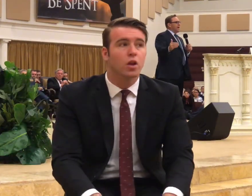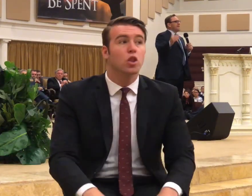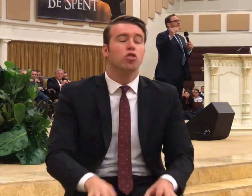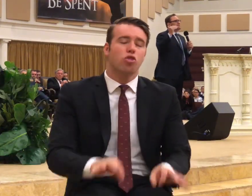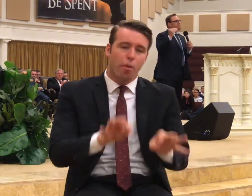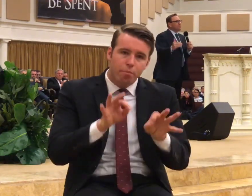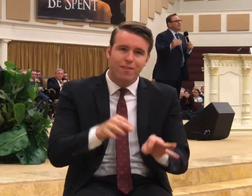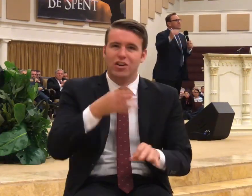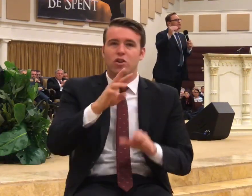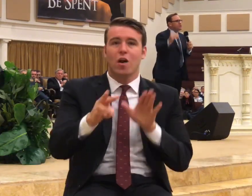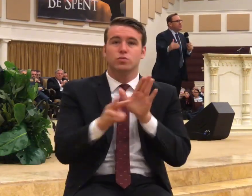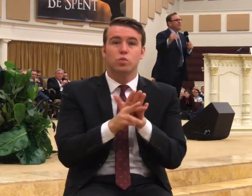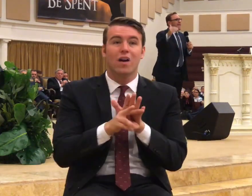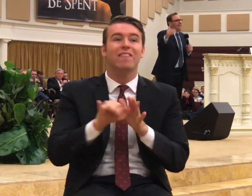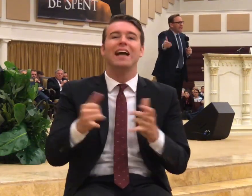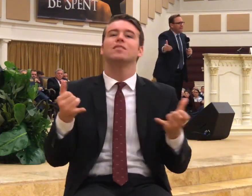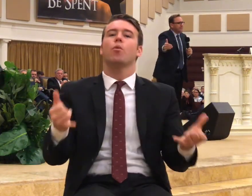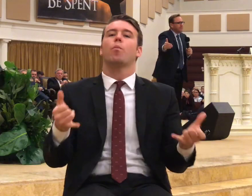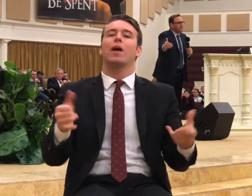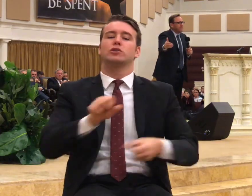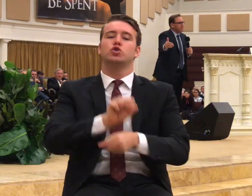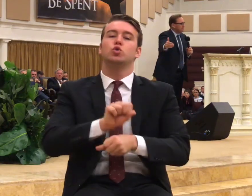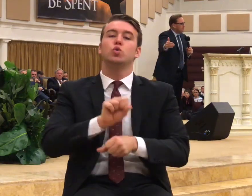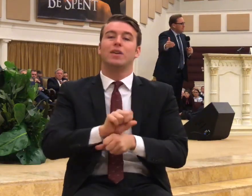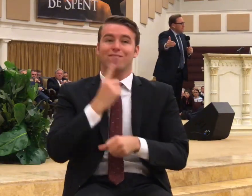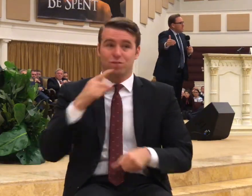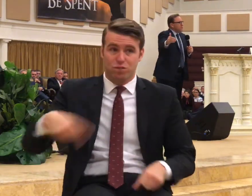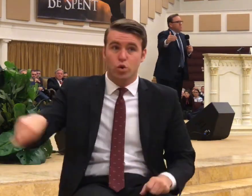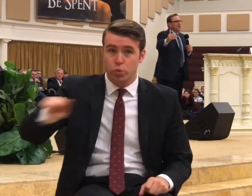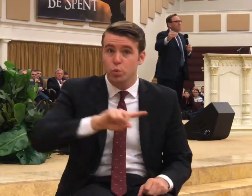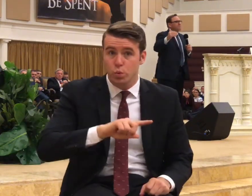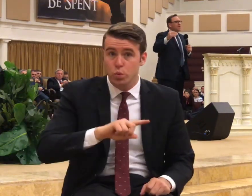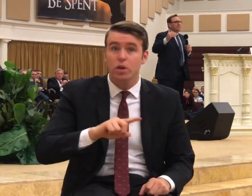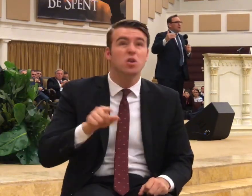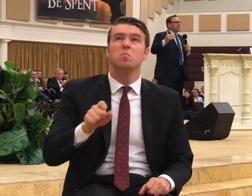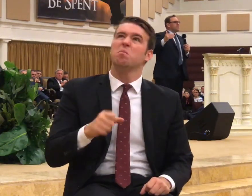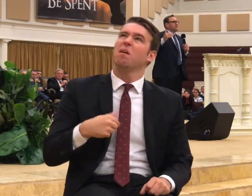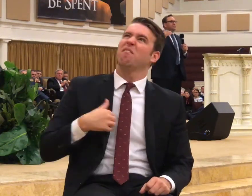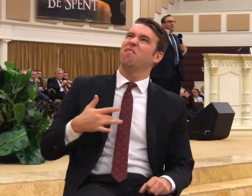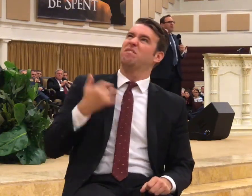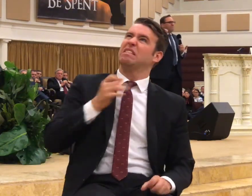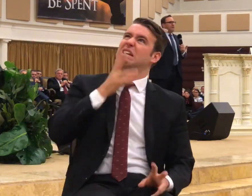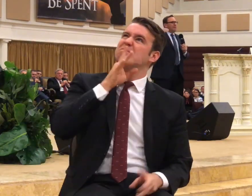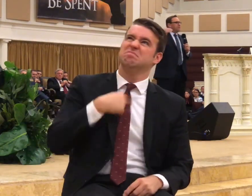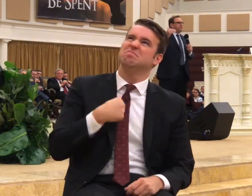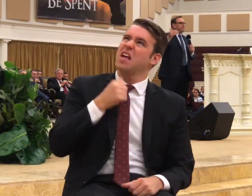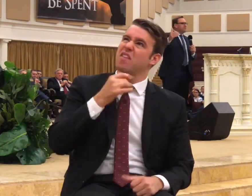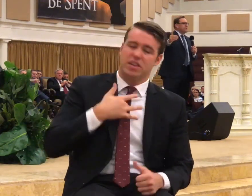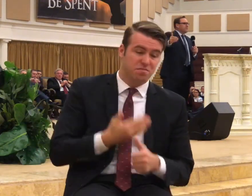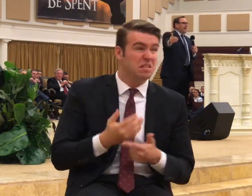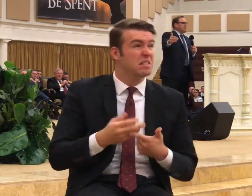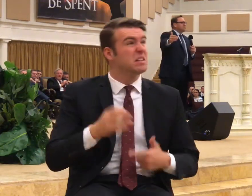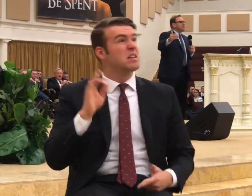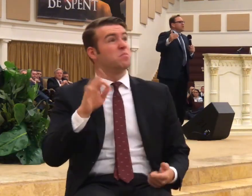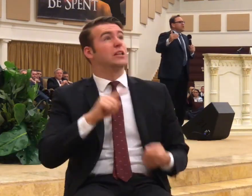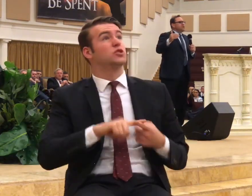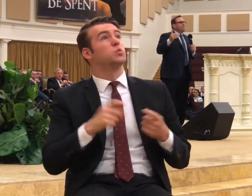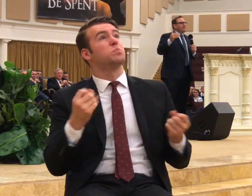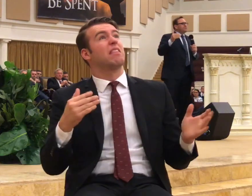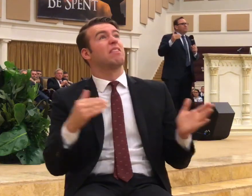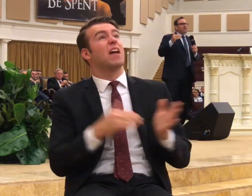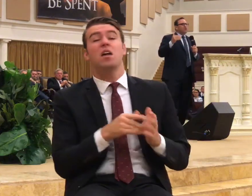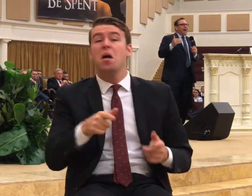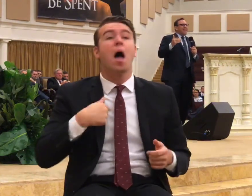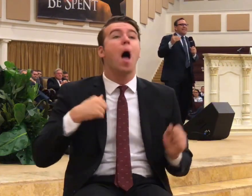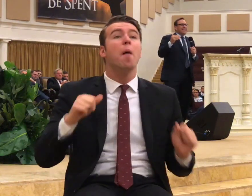of God is the present duty at hand. You may not feel like talking in tongues. You may not feel like preaching to thousands. You